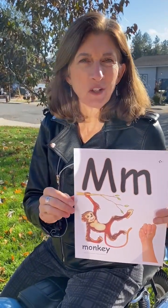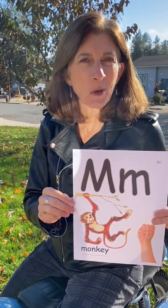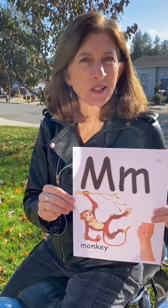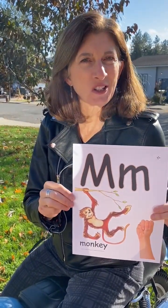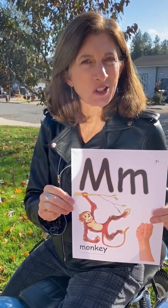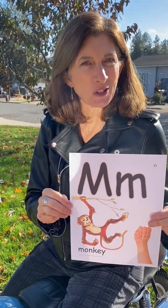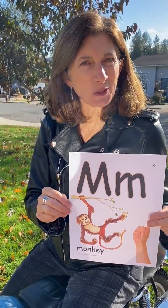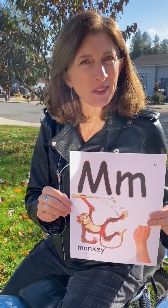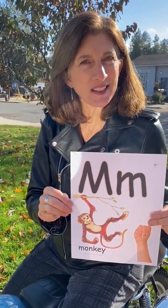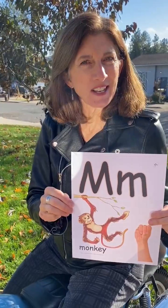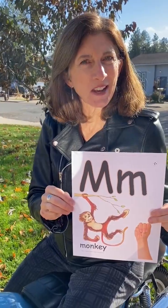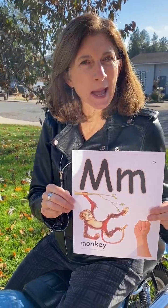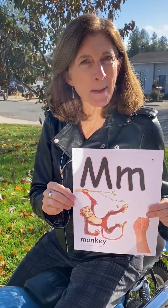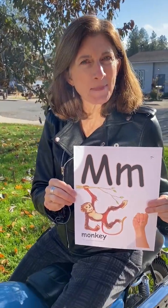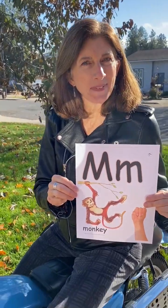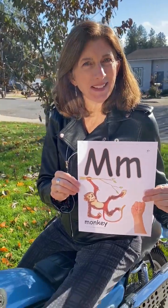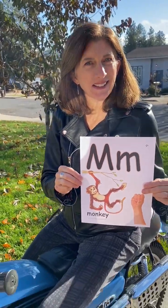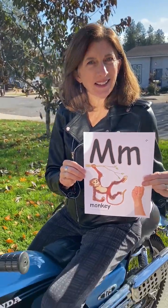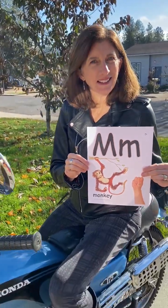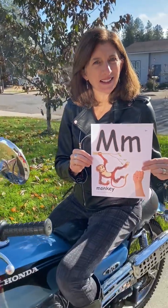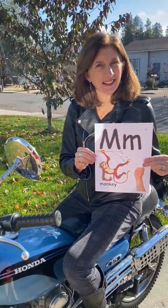what starts with the letter M?